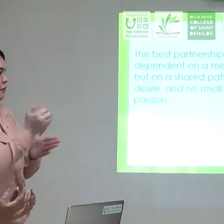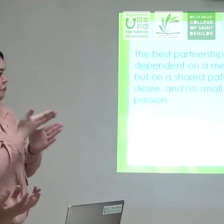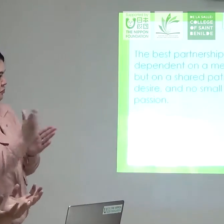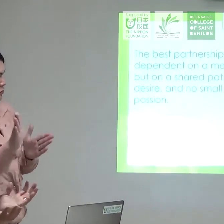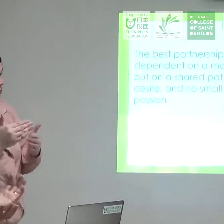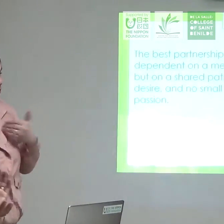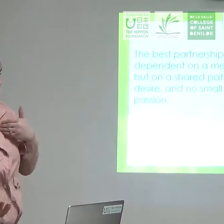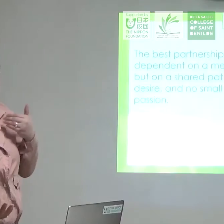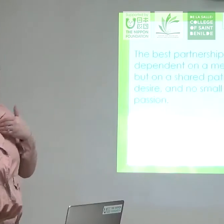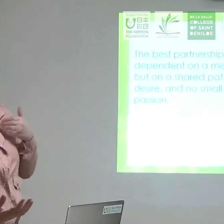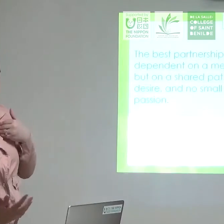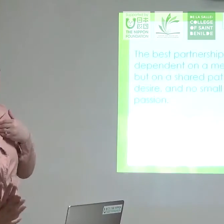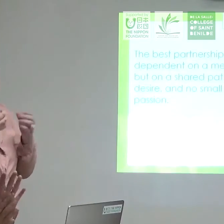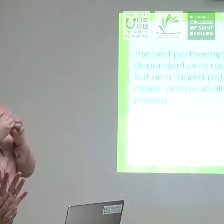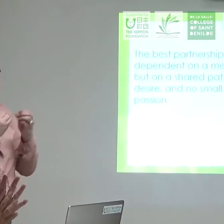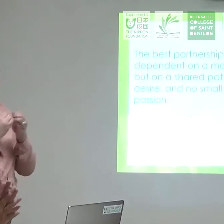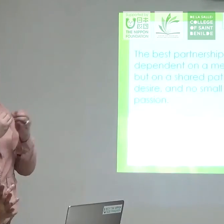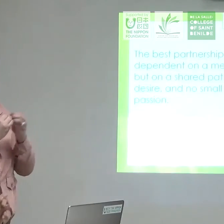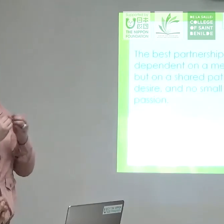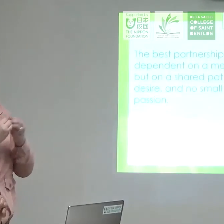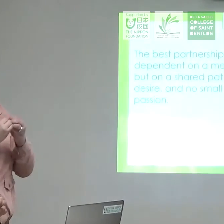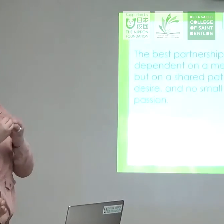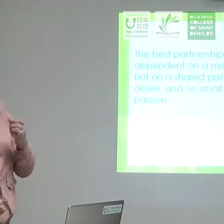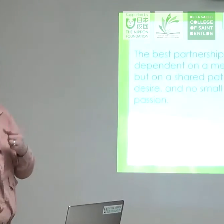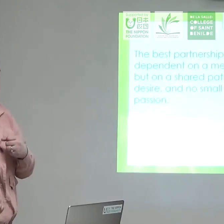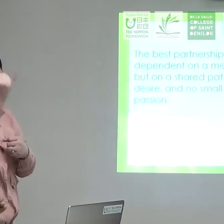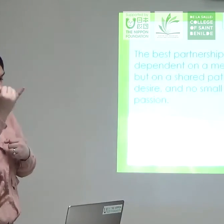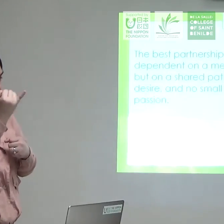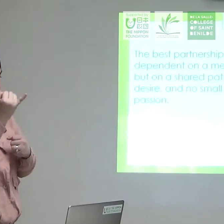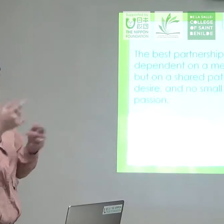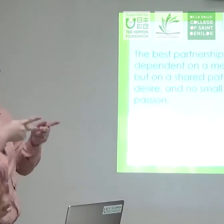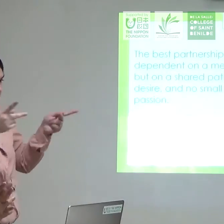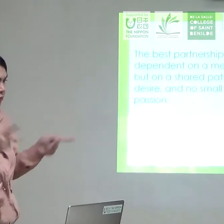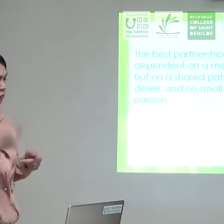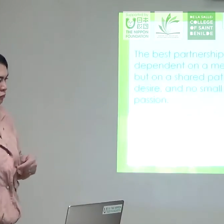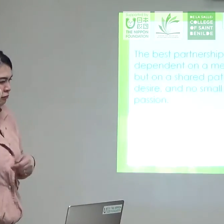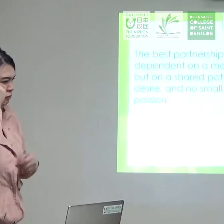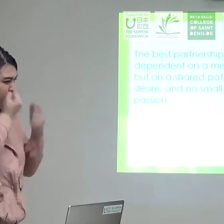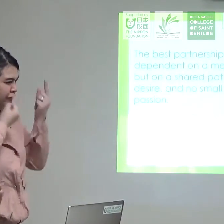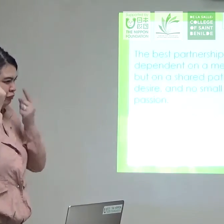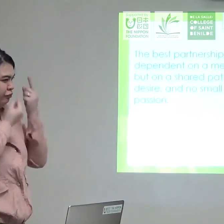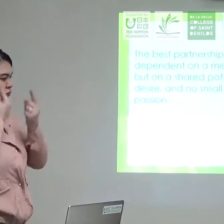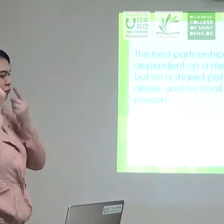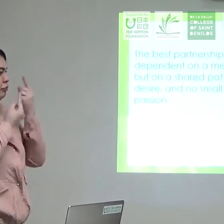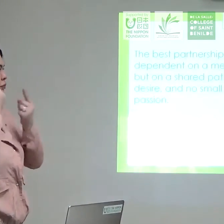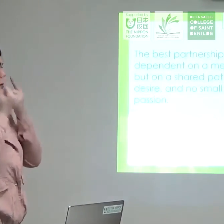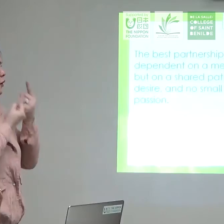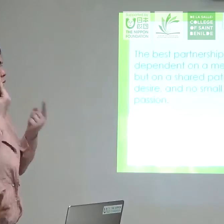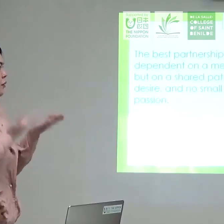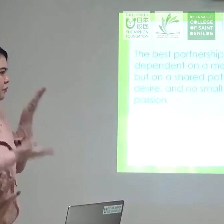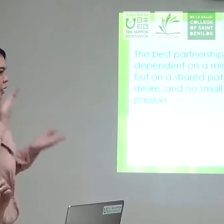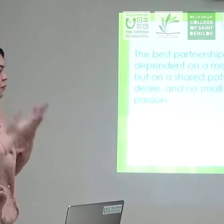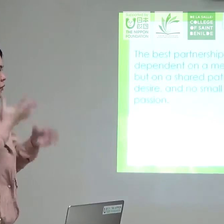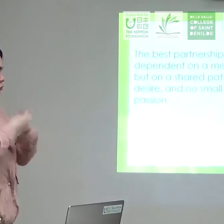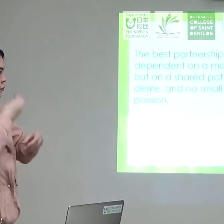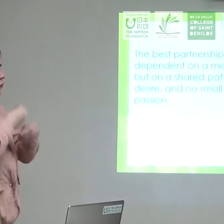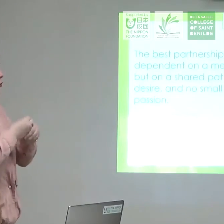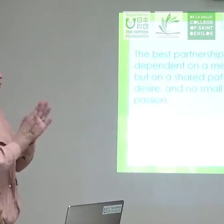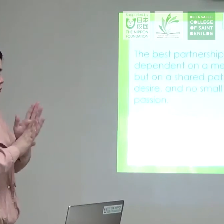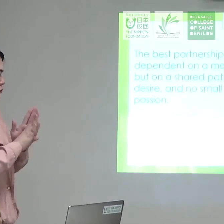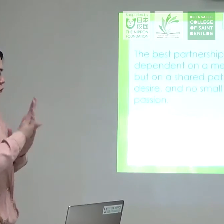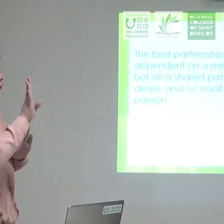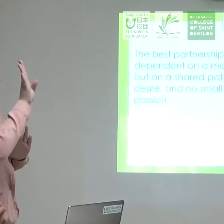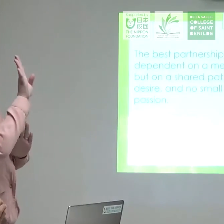come up with a very ideal place to think and enrich your thoughts and develop